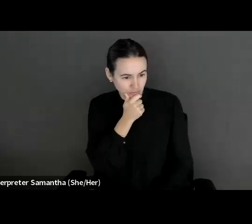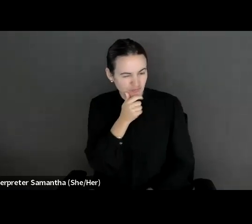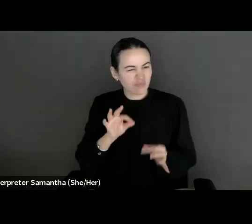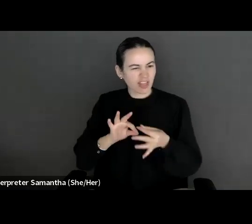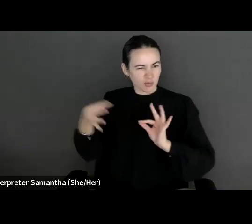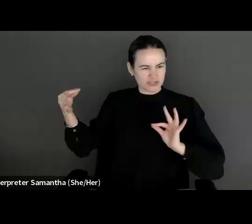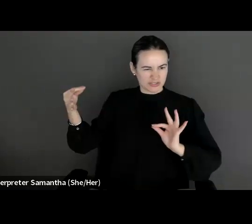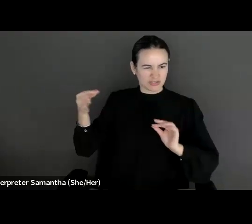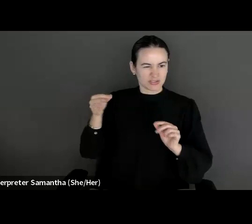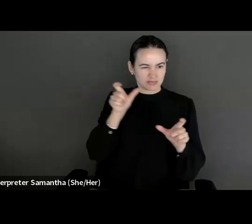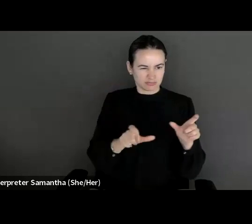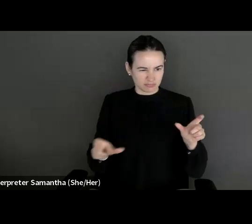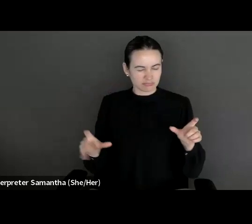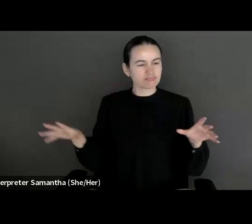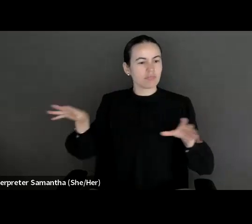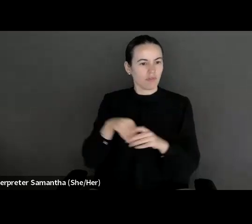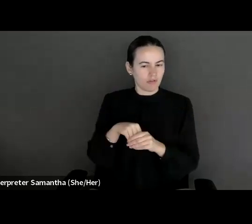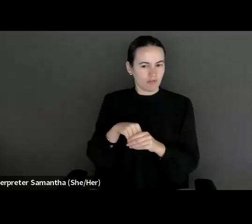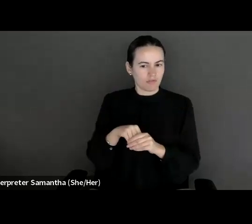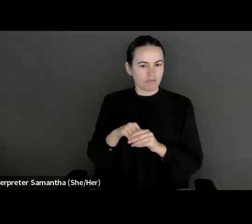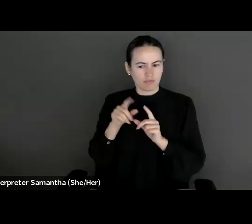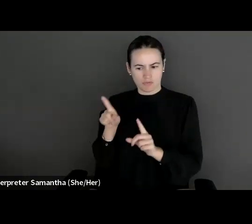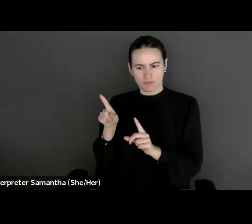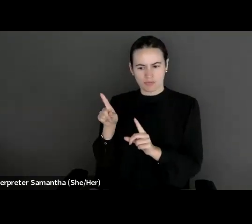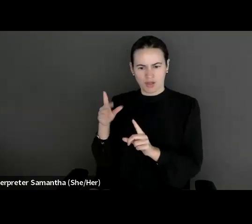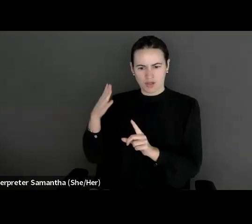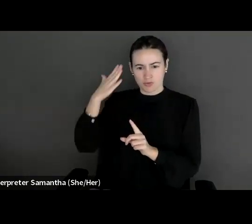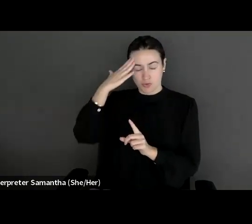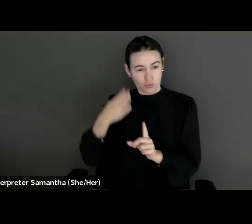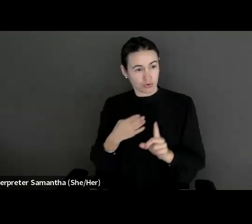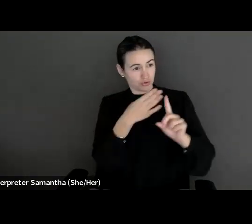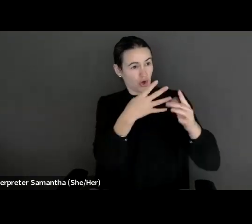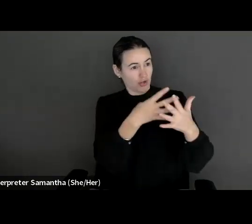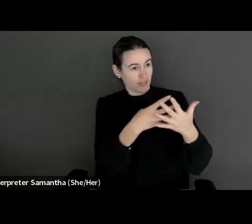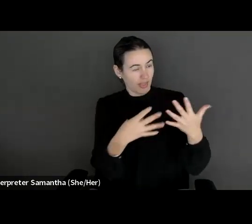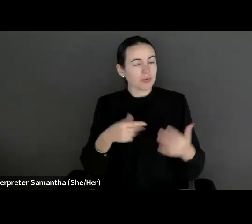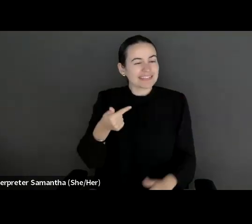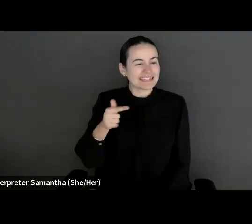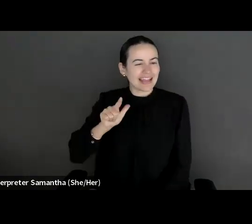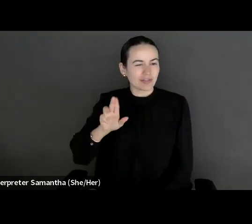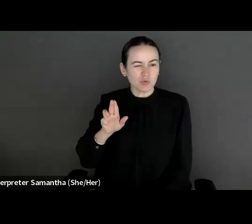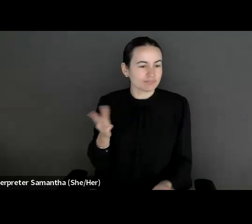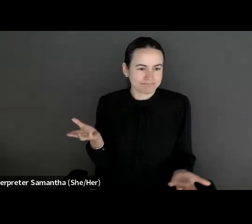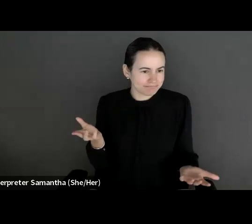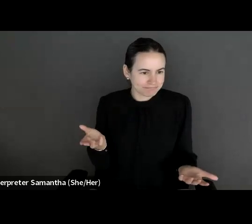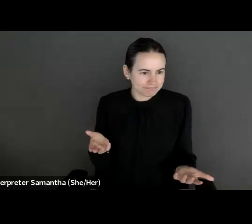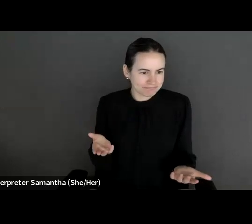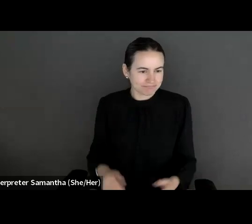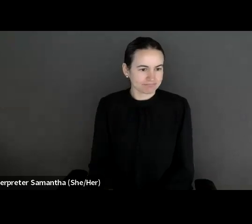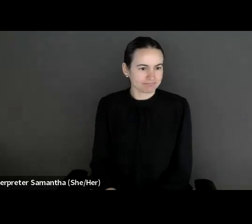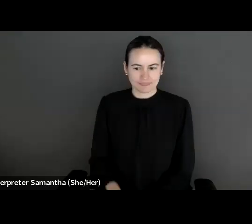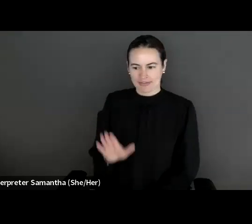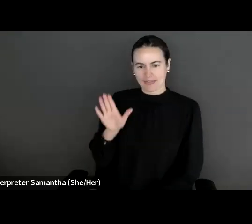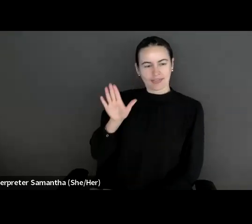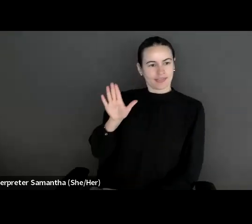were involved in this, who had no understanding of the target language use domain, and they superimposed some existing rating scales that